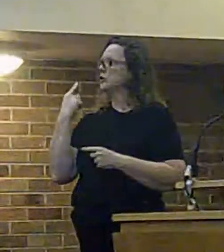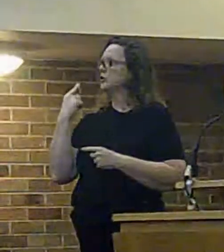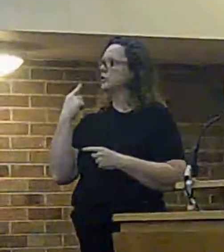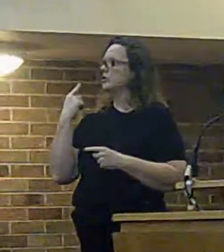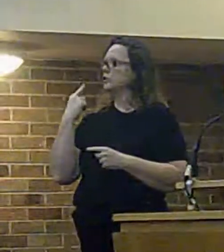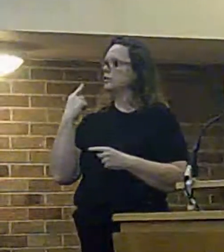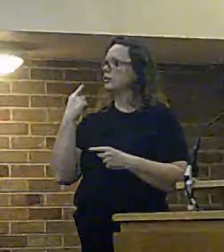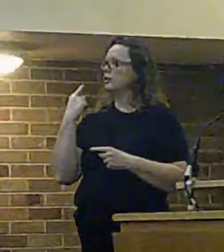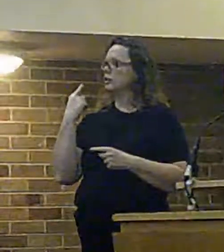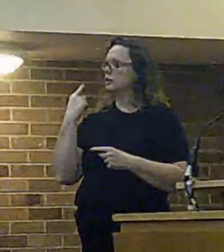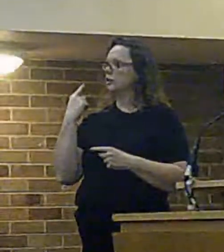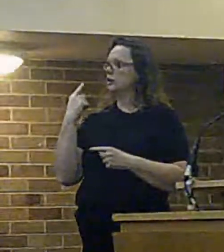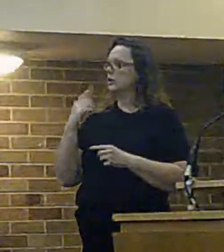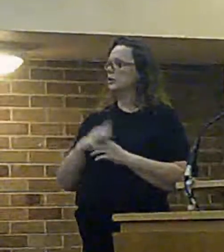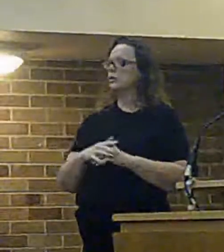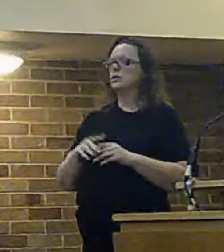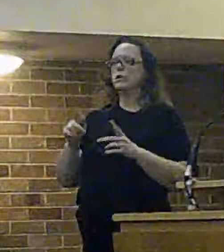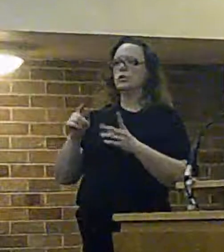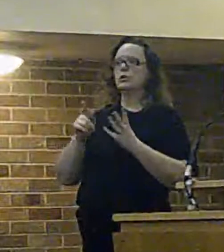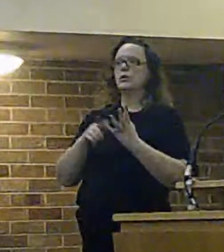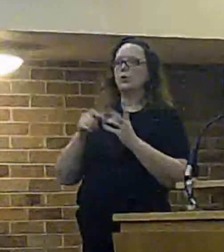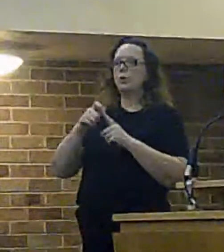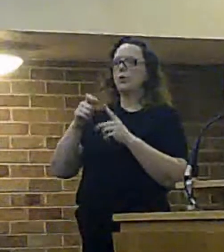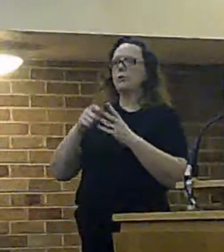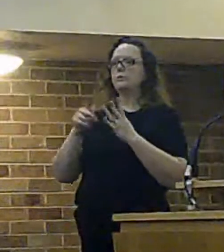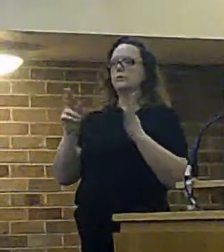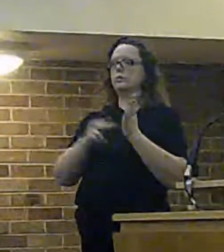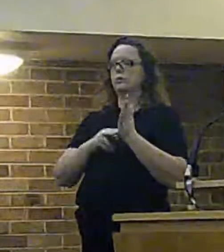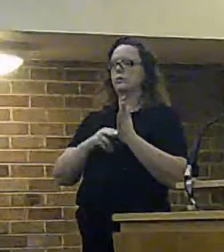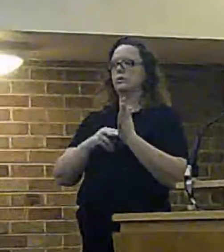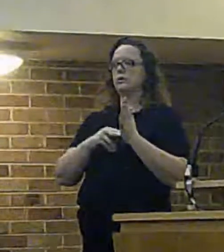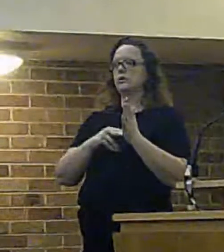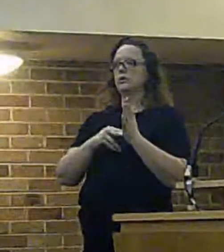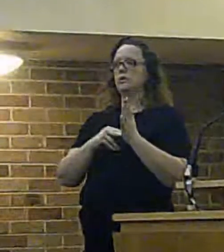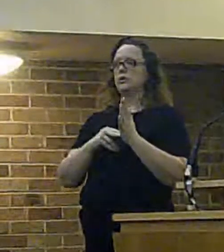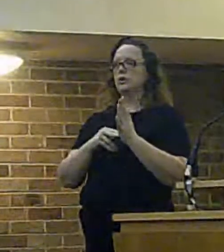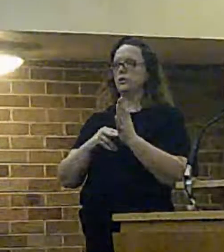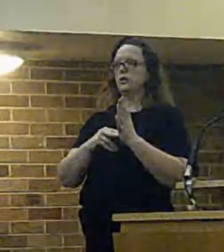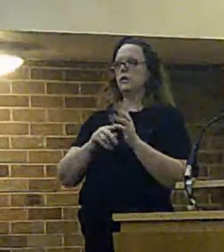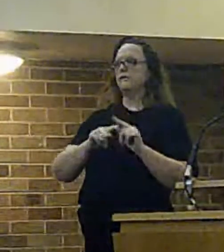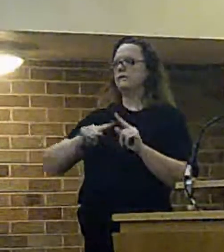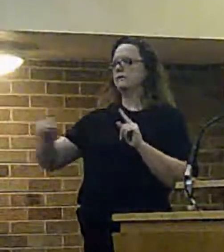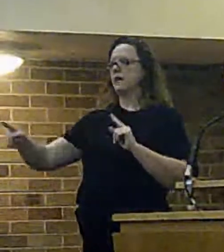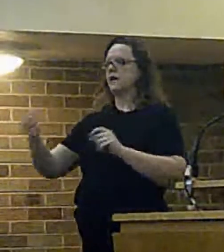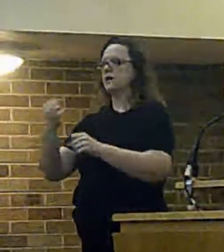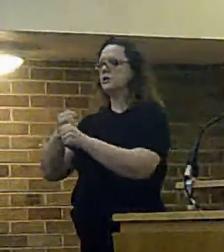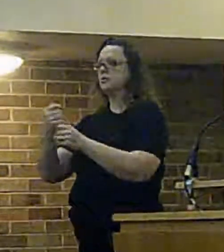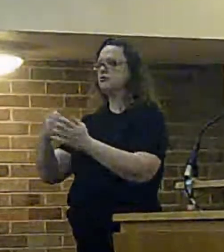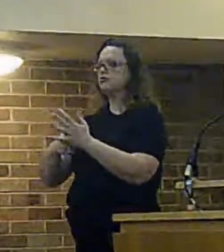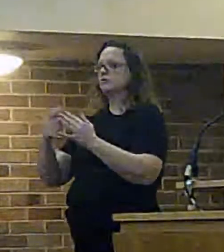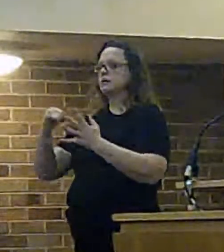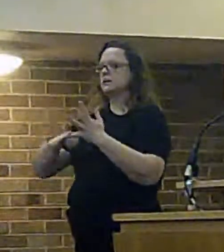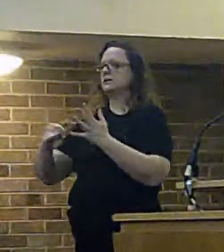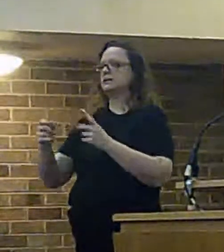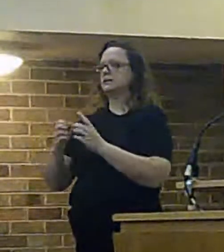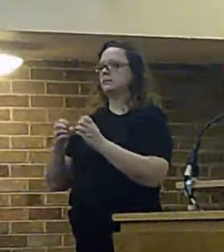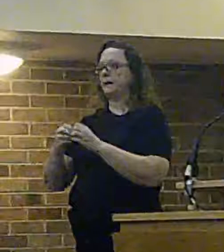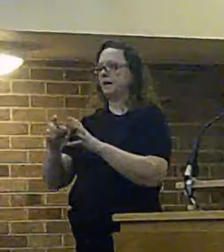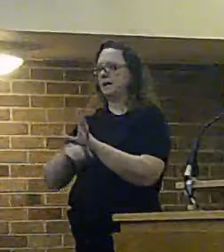from Upton via Greasby to West Kirby Fire Station. Very simple, just station to